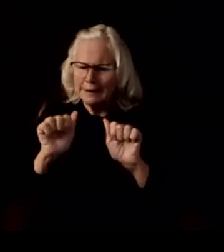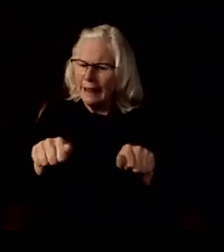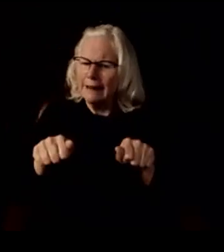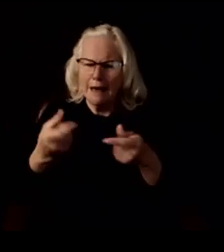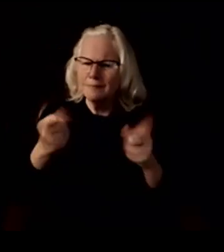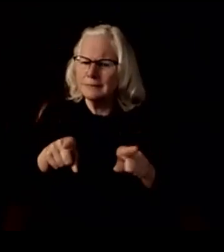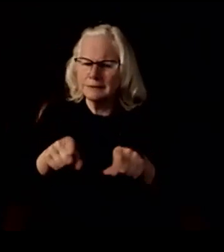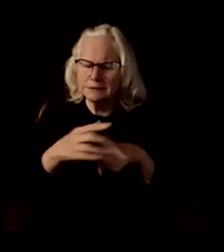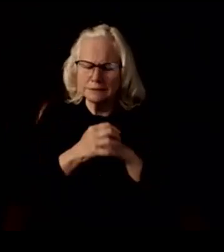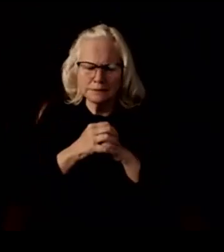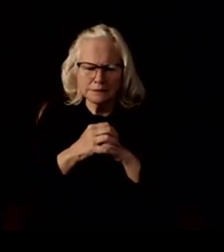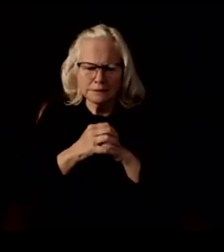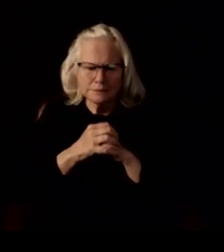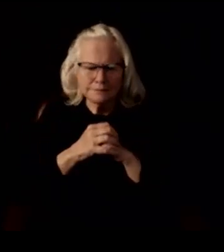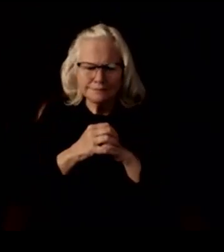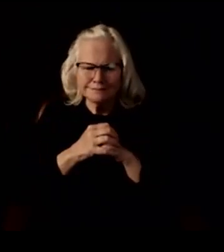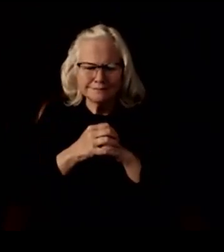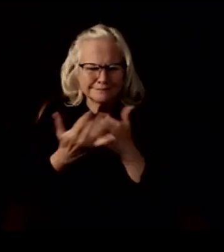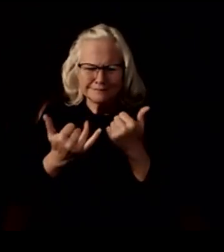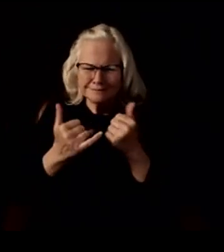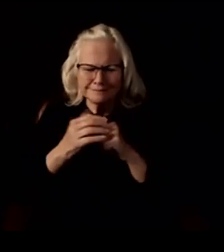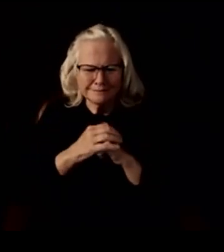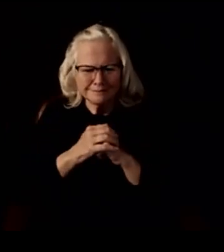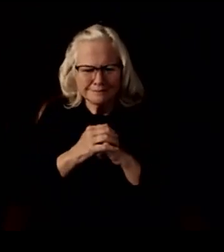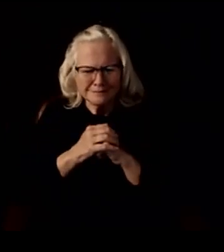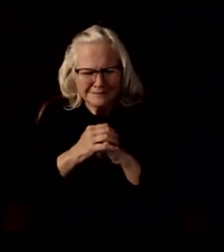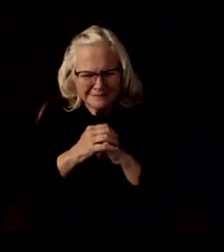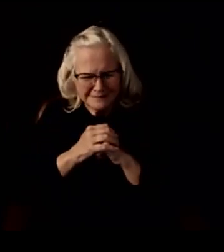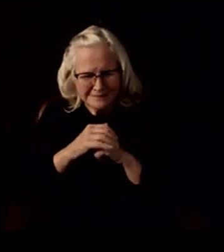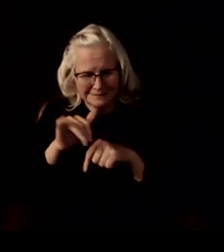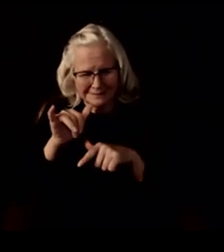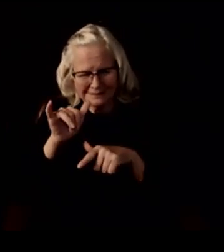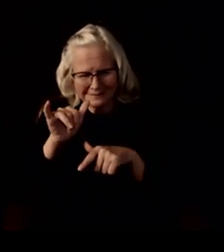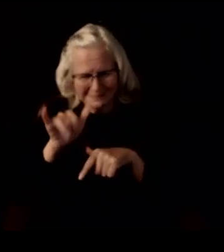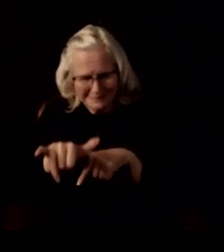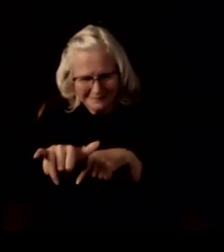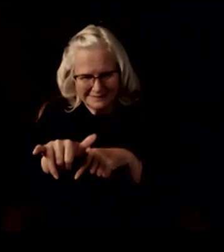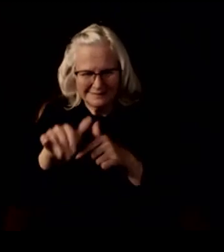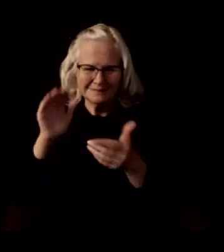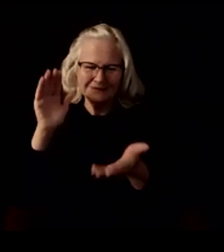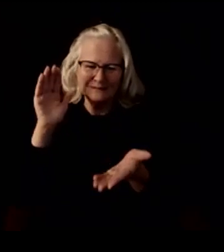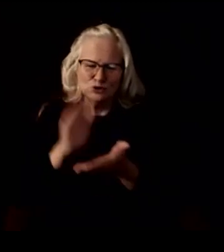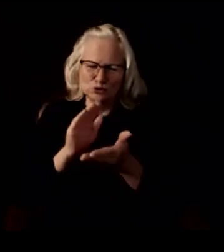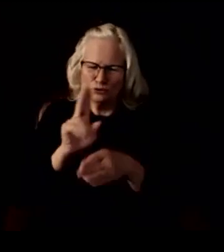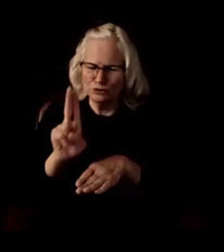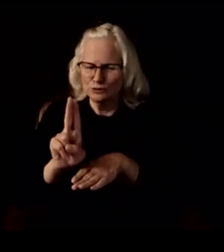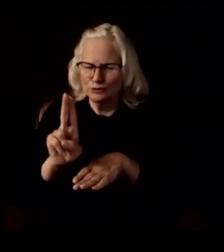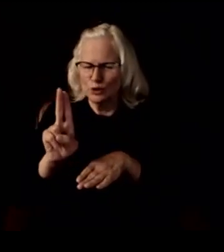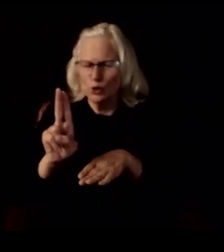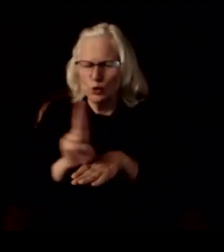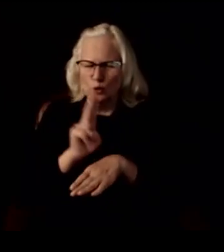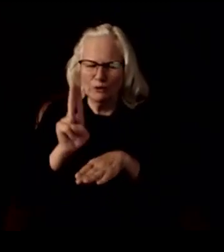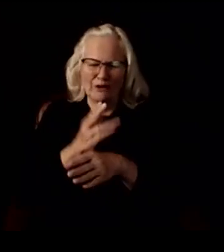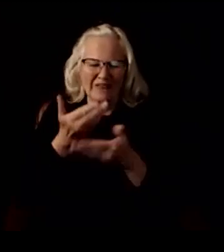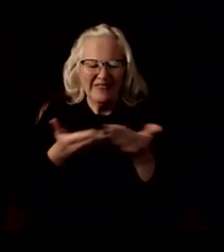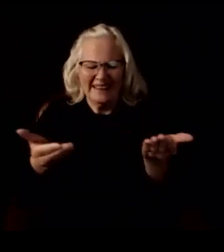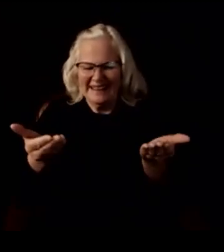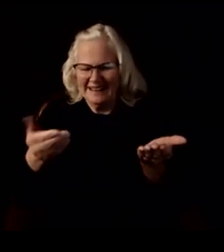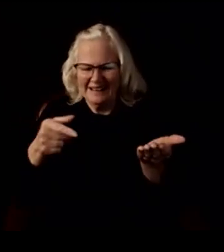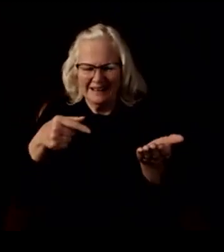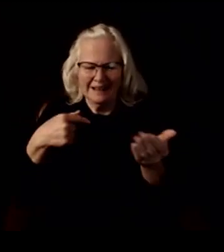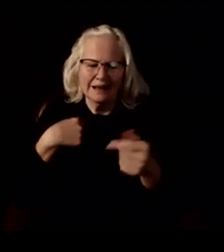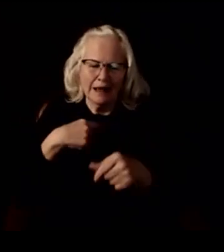infectious. So that's less of a useful thing than the fact that there's a point of care test available. If you